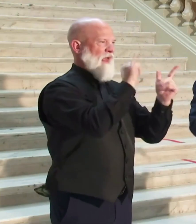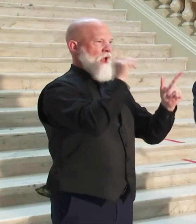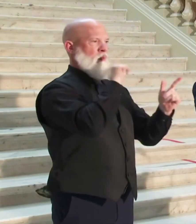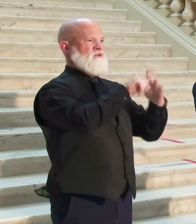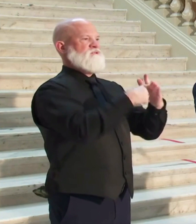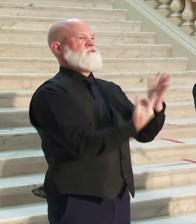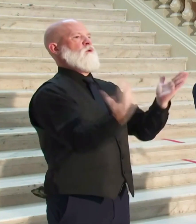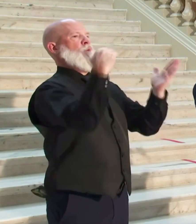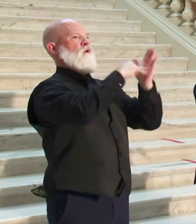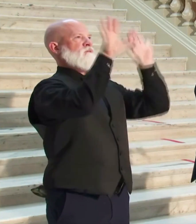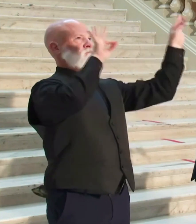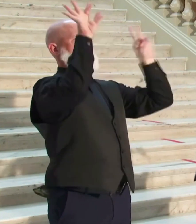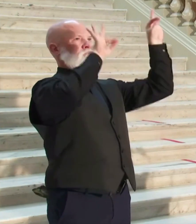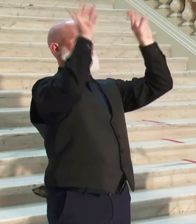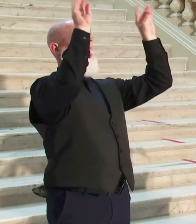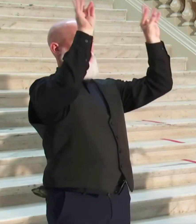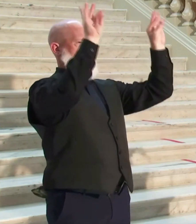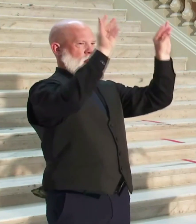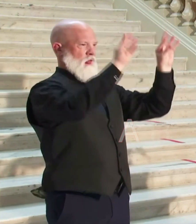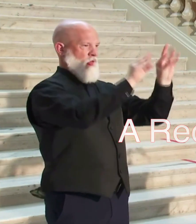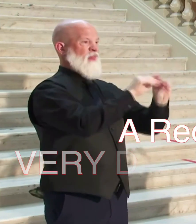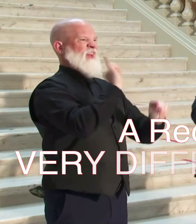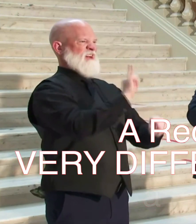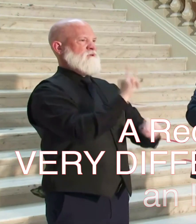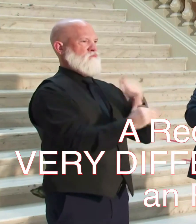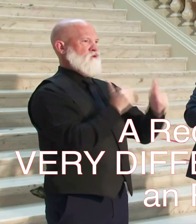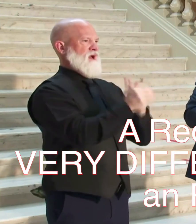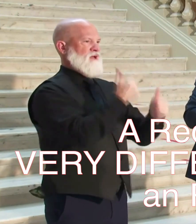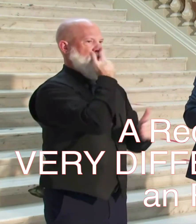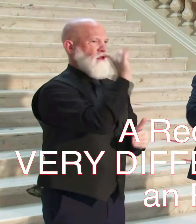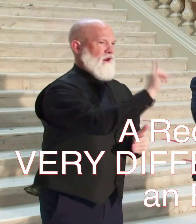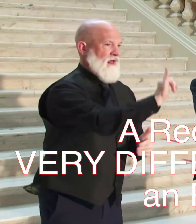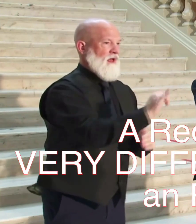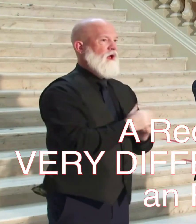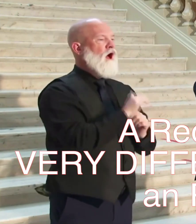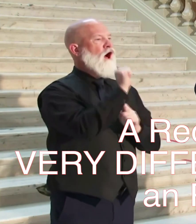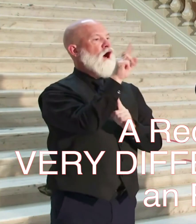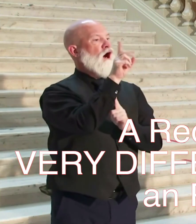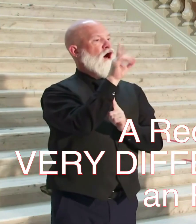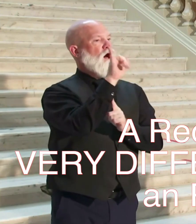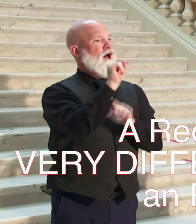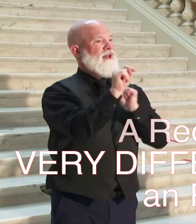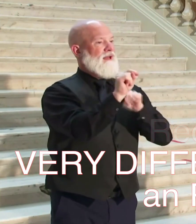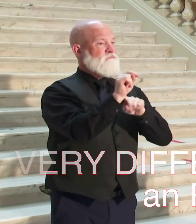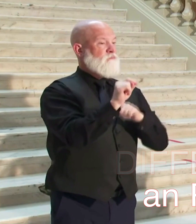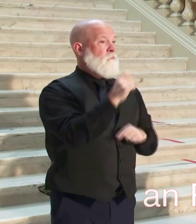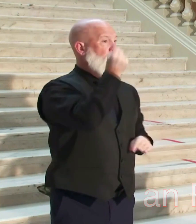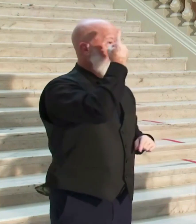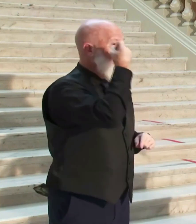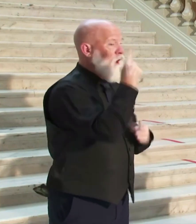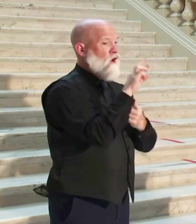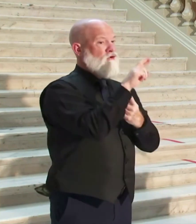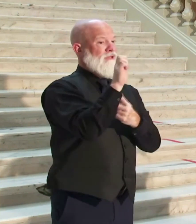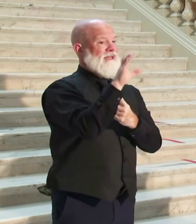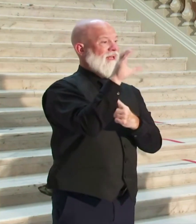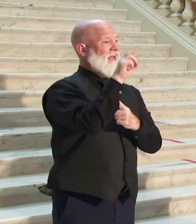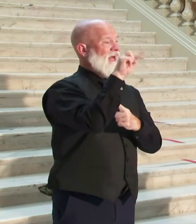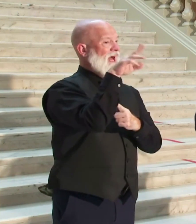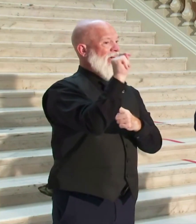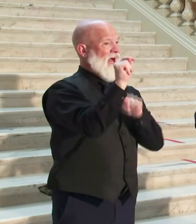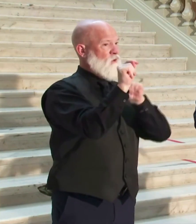Now, a recount is something that is similar but very different. And there's rules around that as well that was defined by the state election